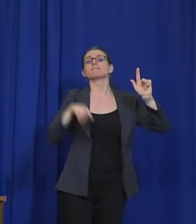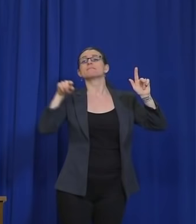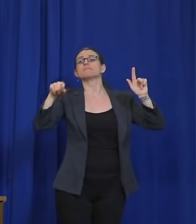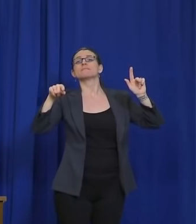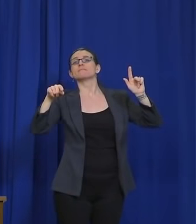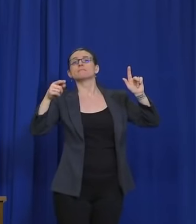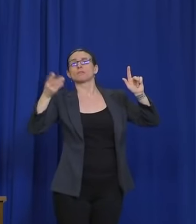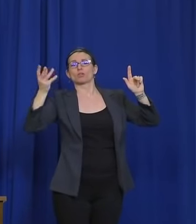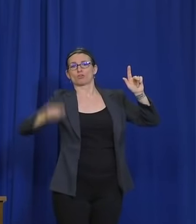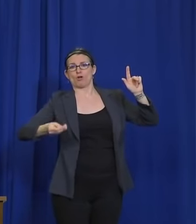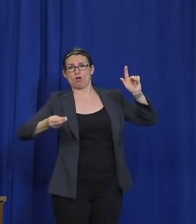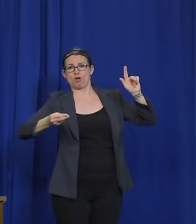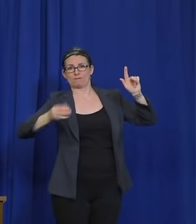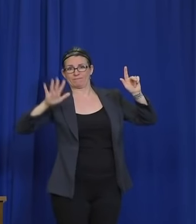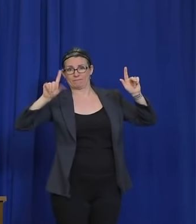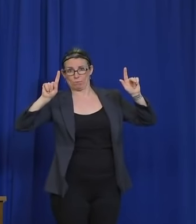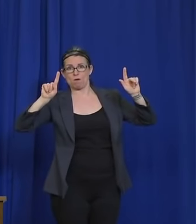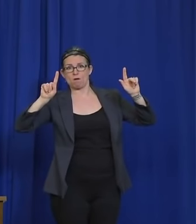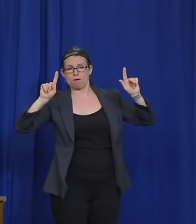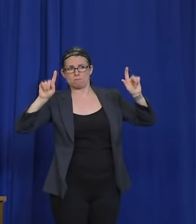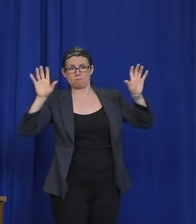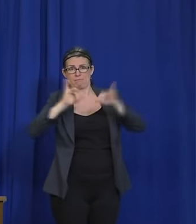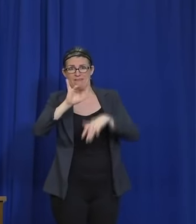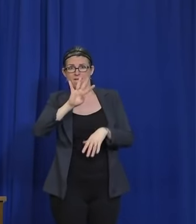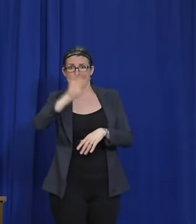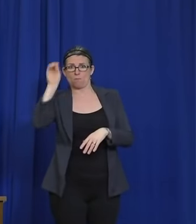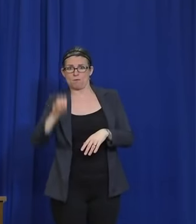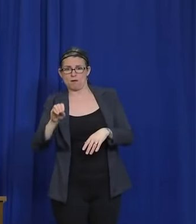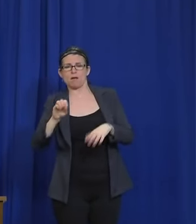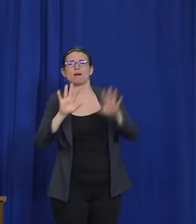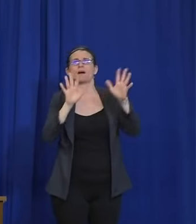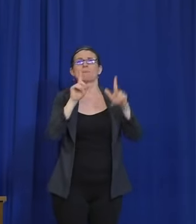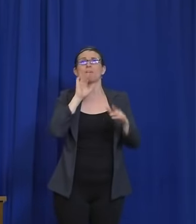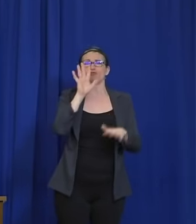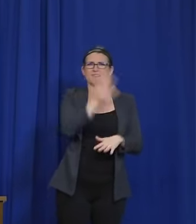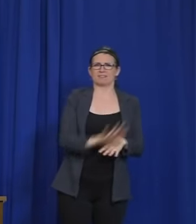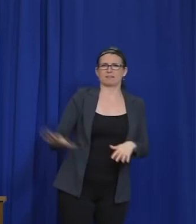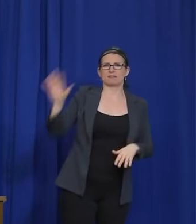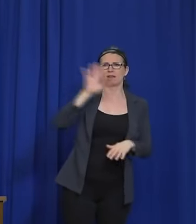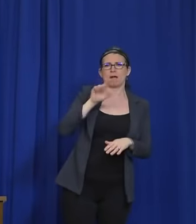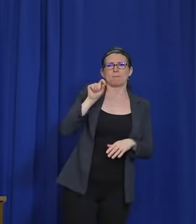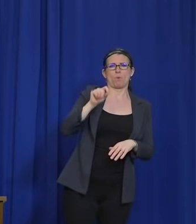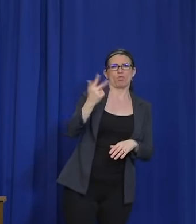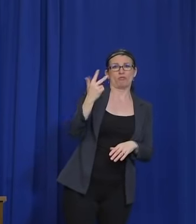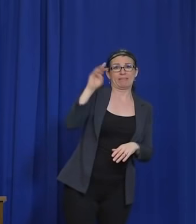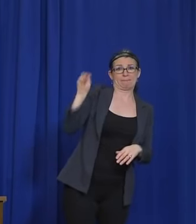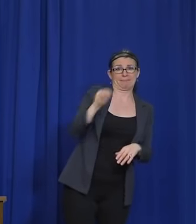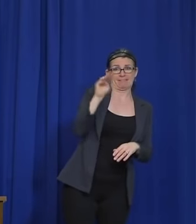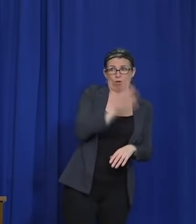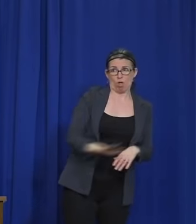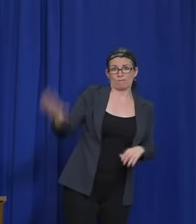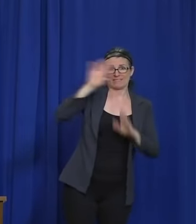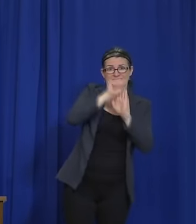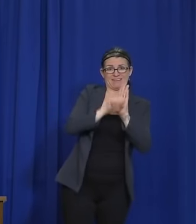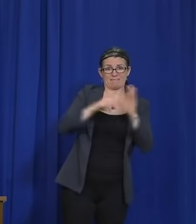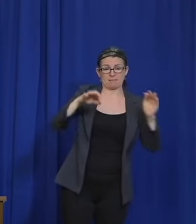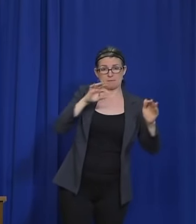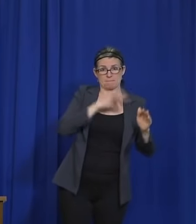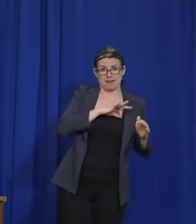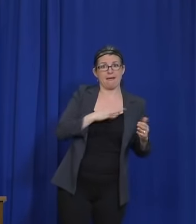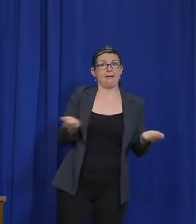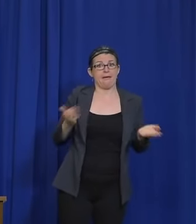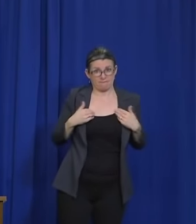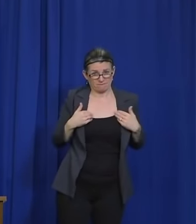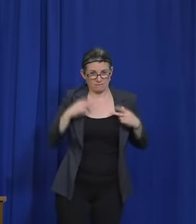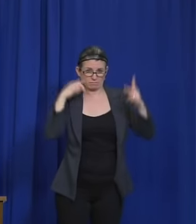the state of Maine. And I haven't checked since I think last Thursday, but Maine was in the bottom 20 of all